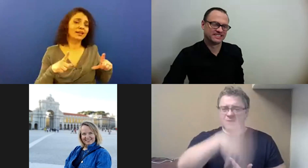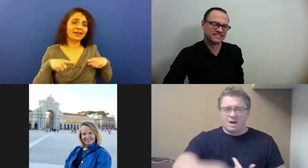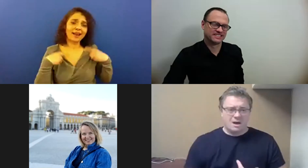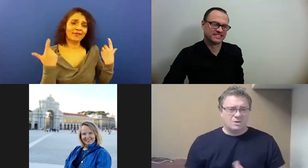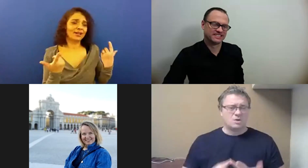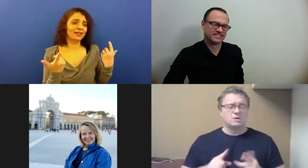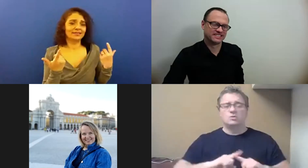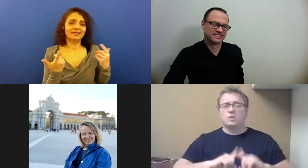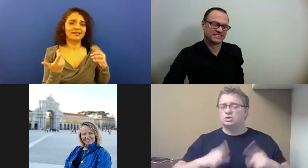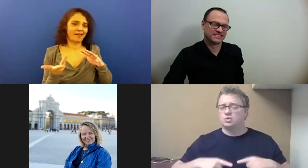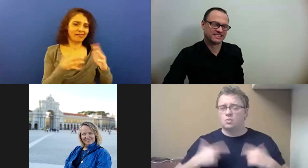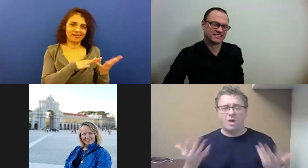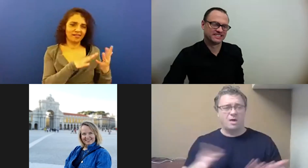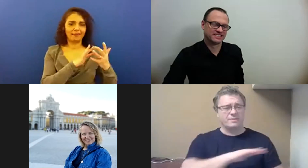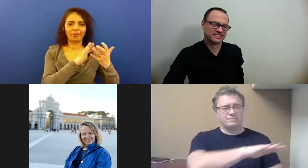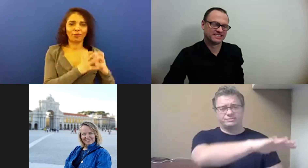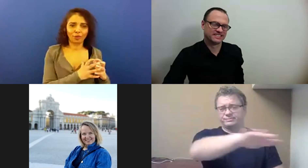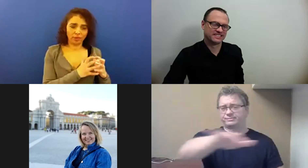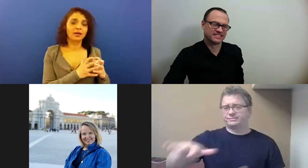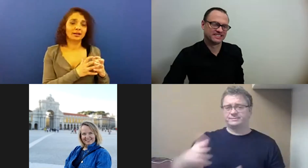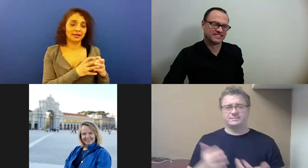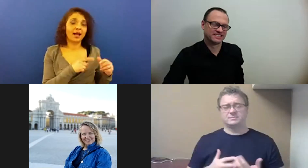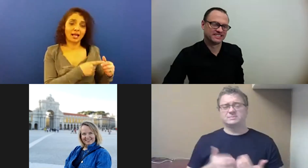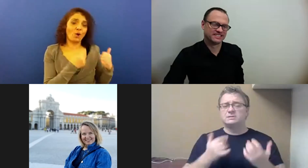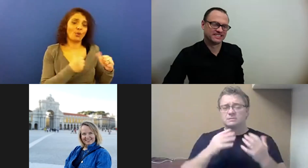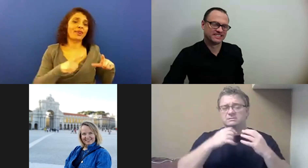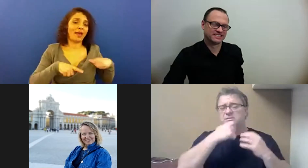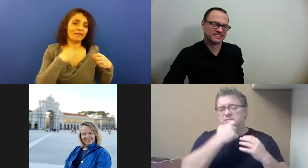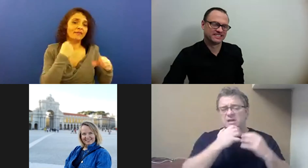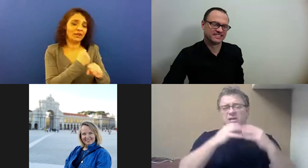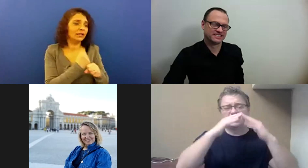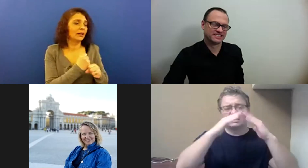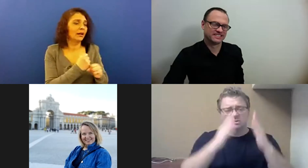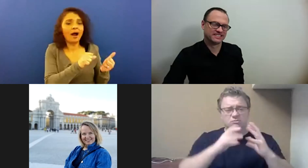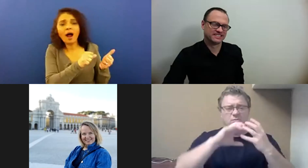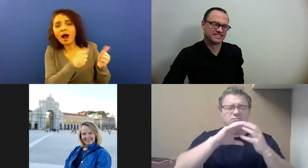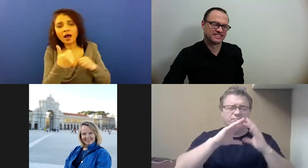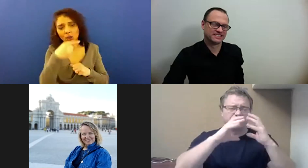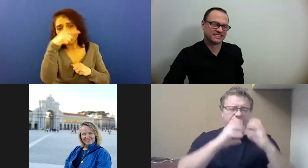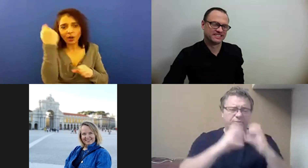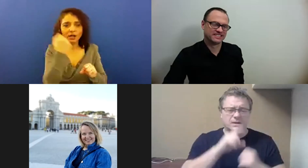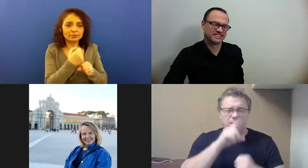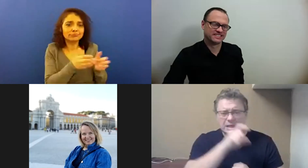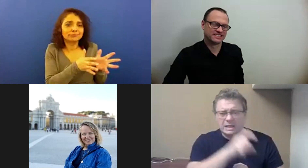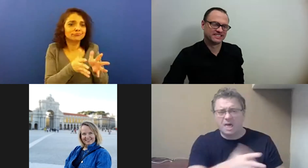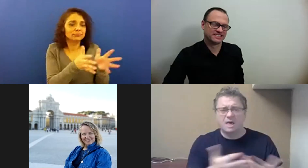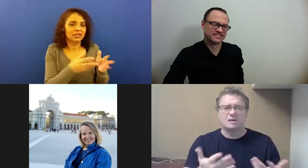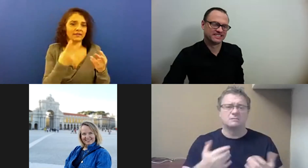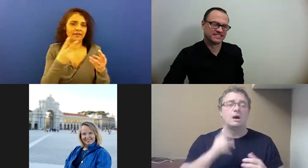who do have a good family life, who are employed. And there are Roma people whose life is very hard,